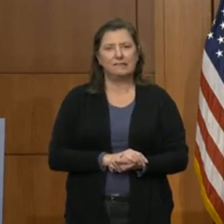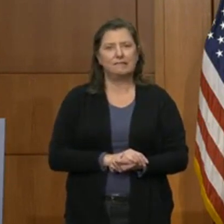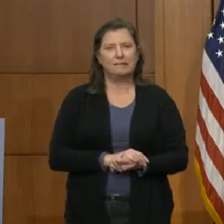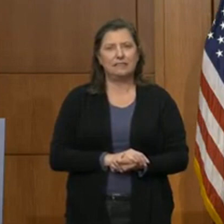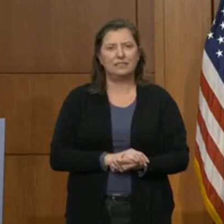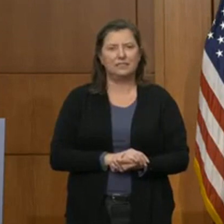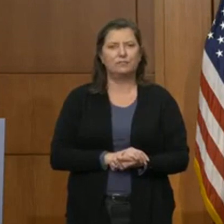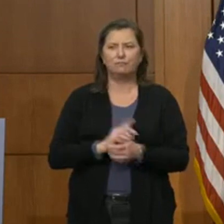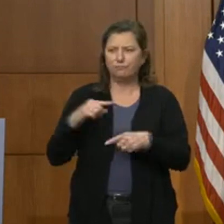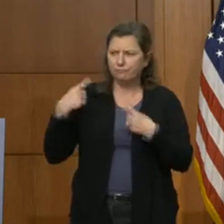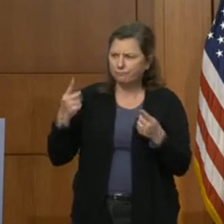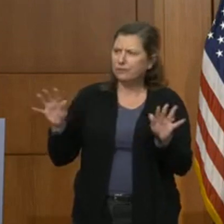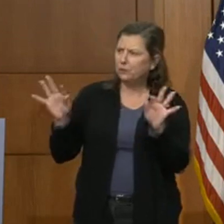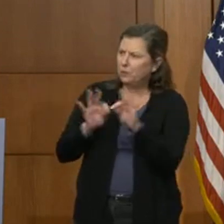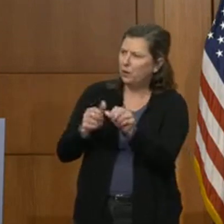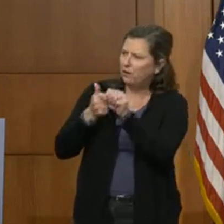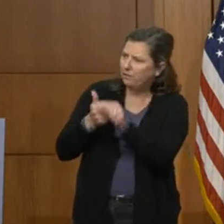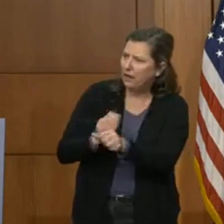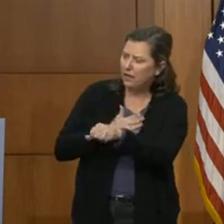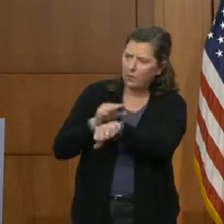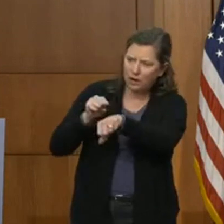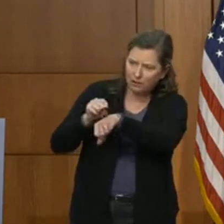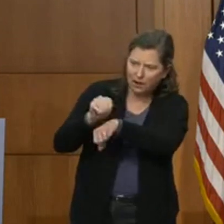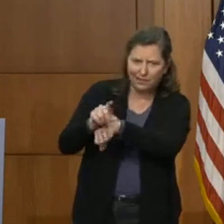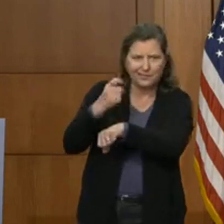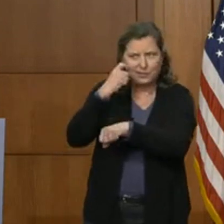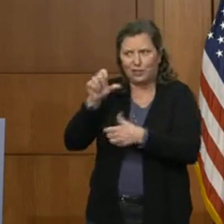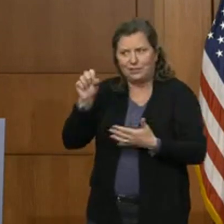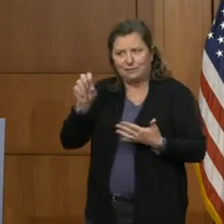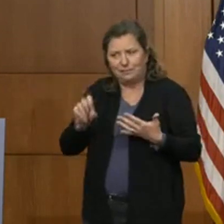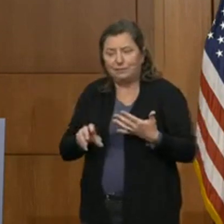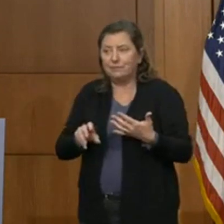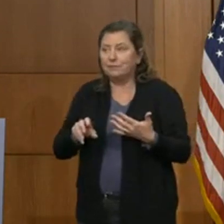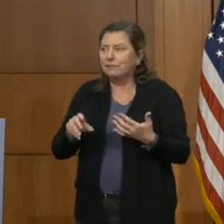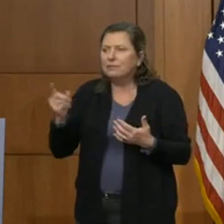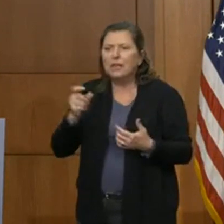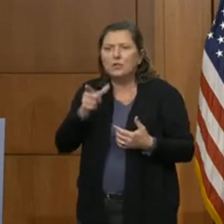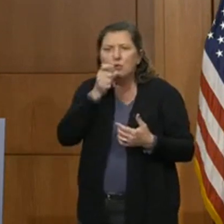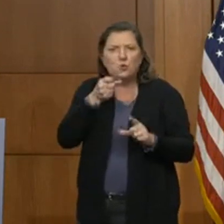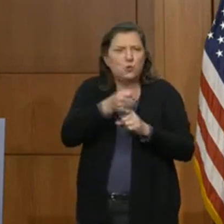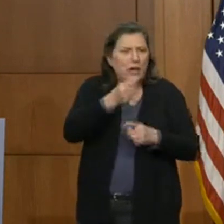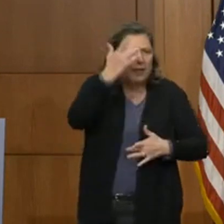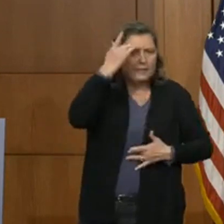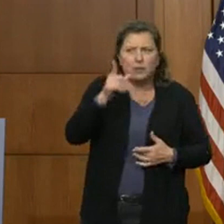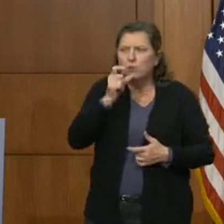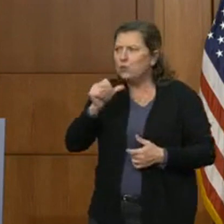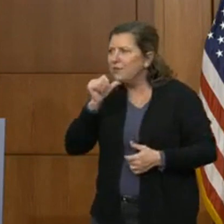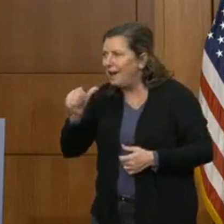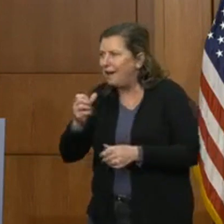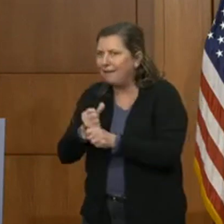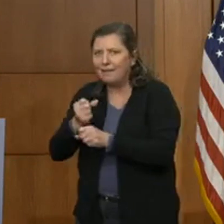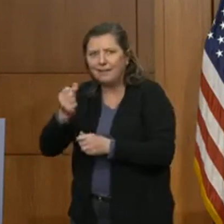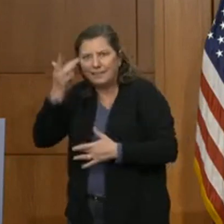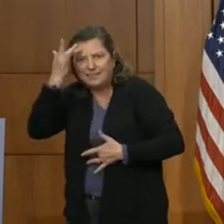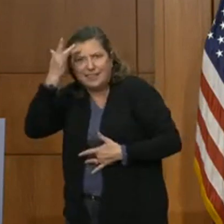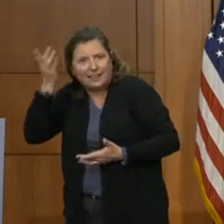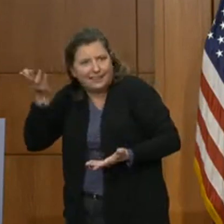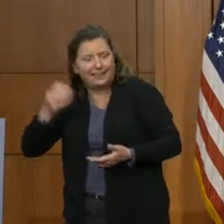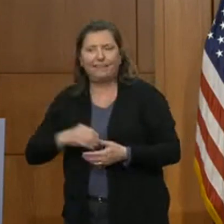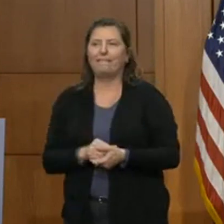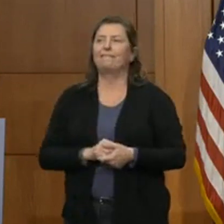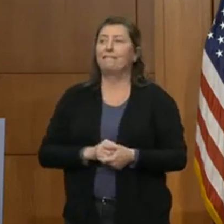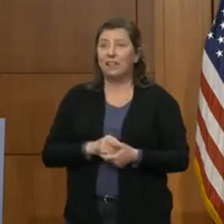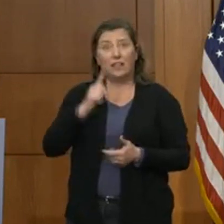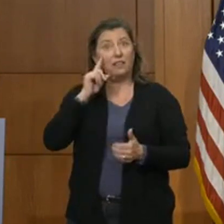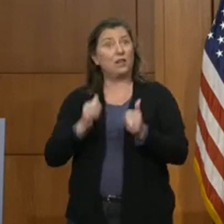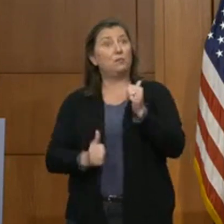importance of the guidelines that we just spoke of, who gets it and who doesn't. And I think the majority